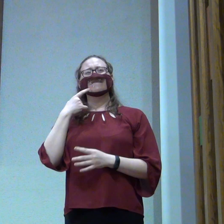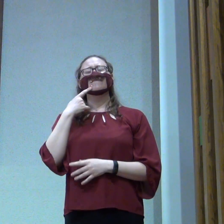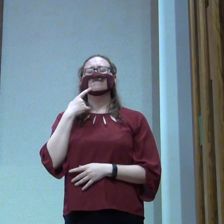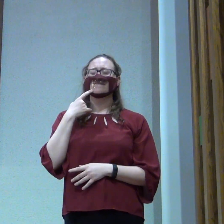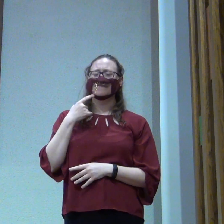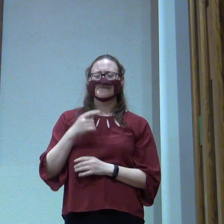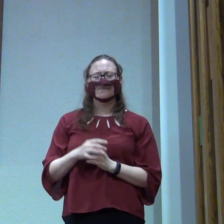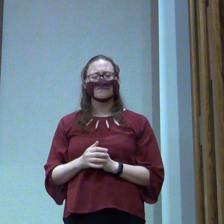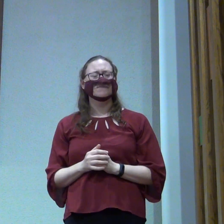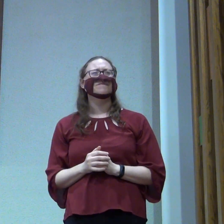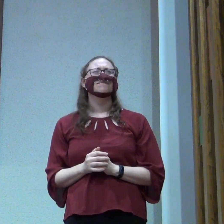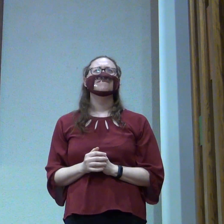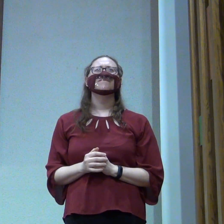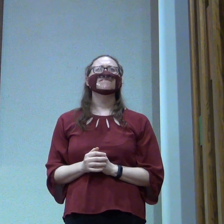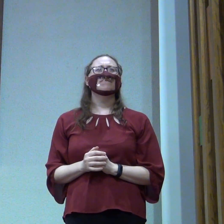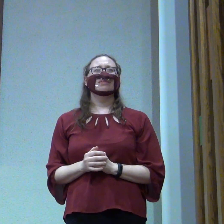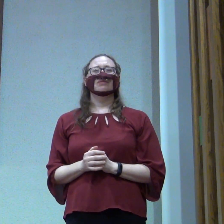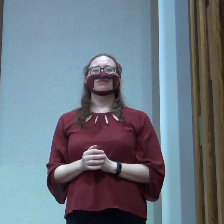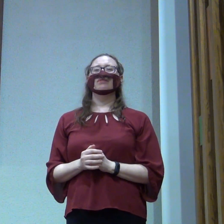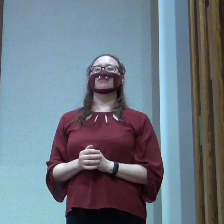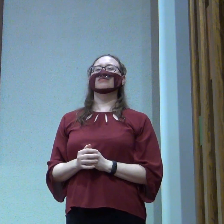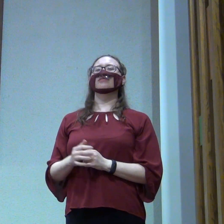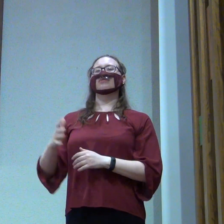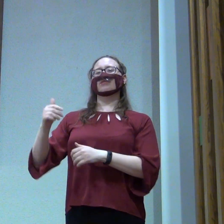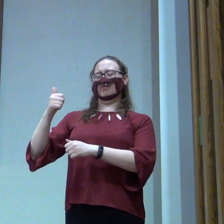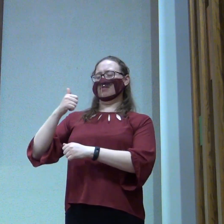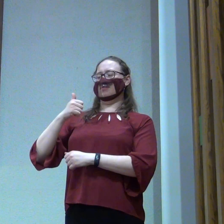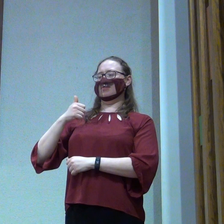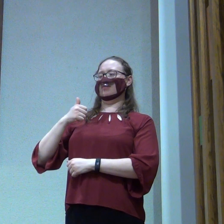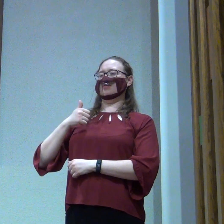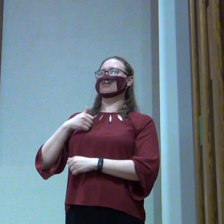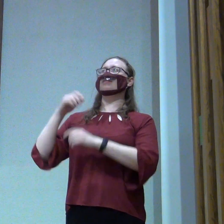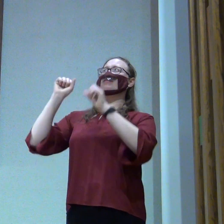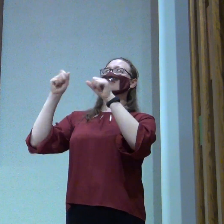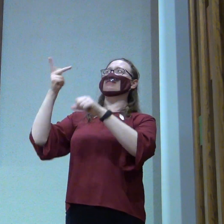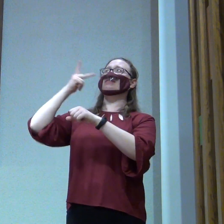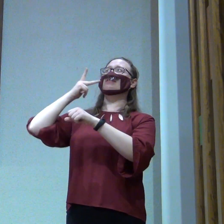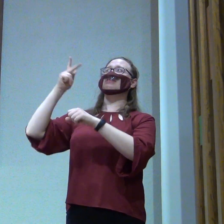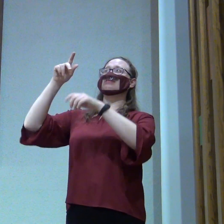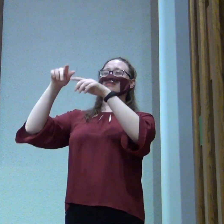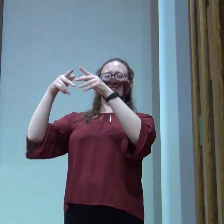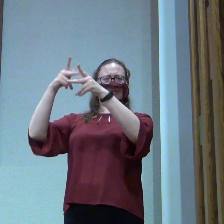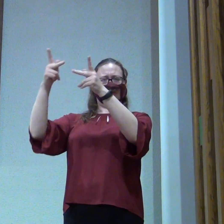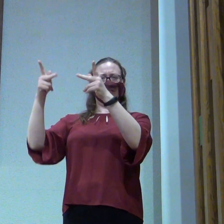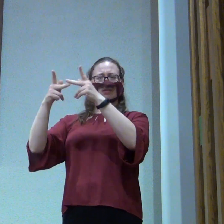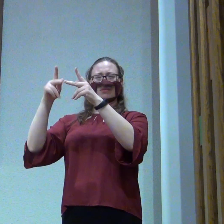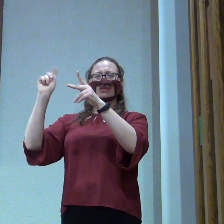lips. The gallows threw its shadow over him.